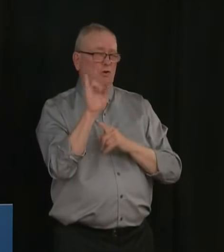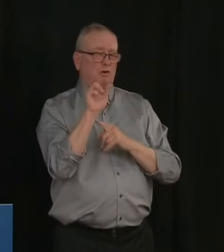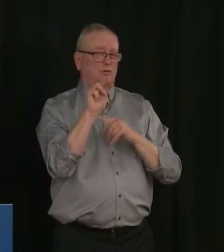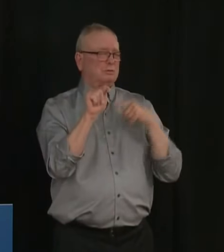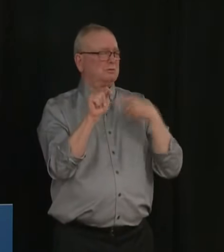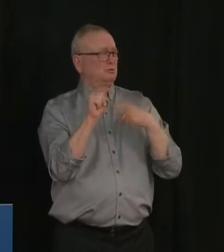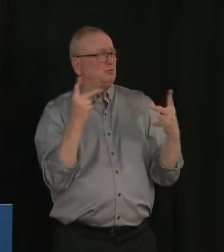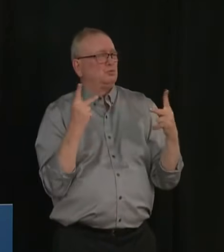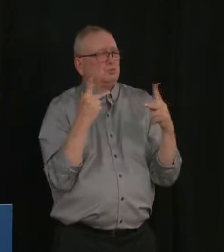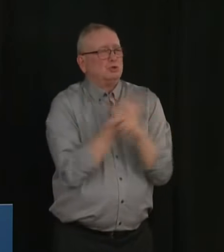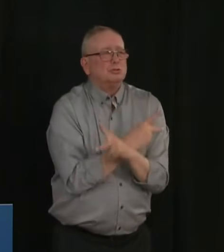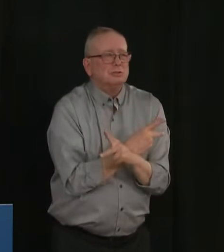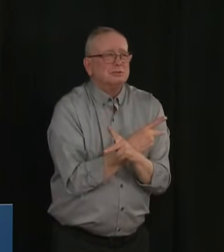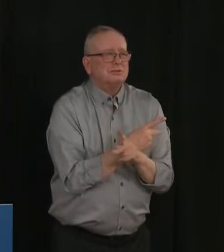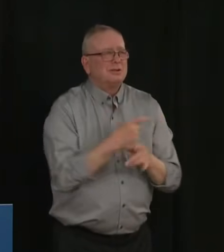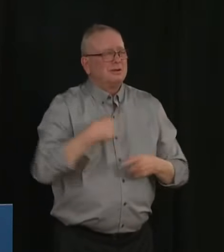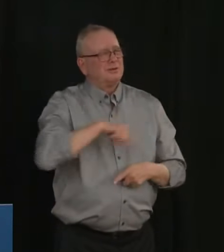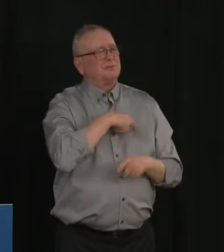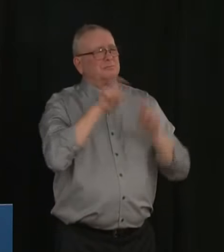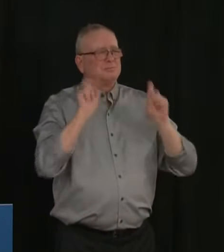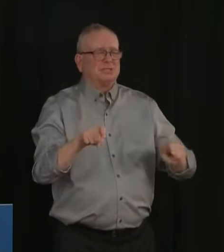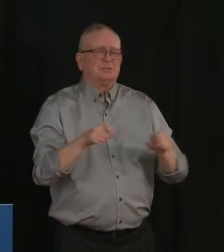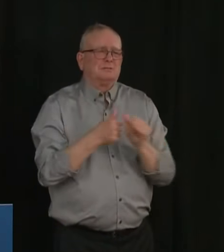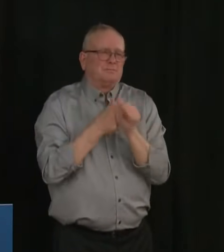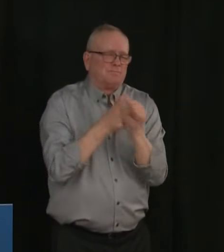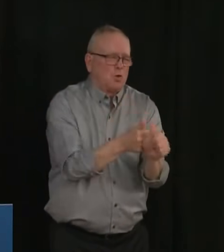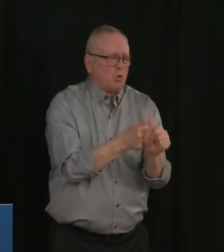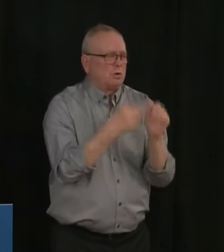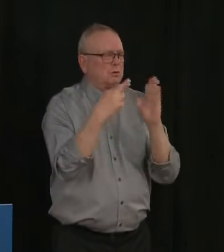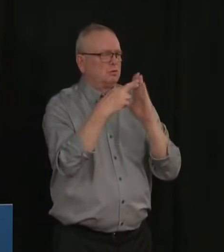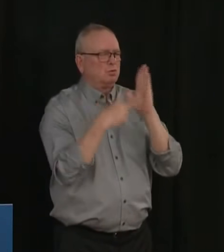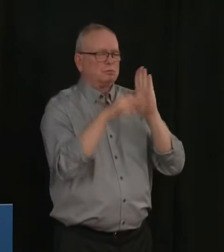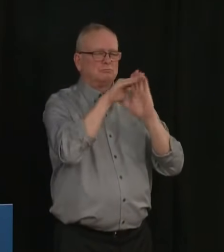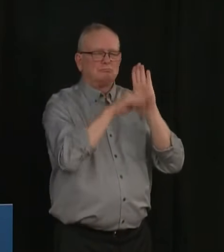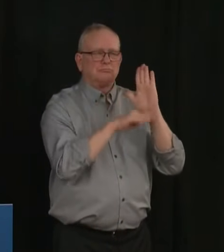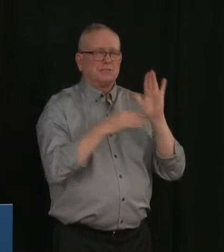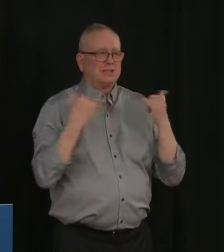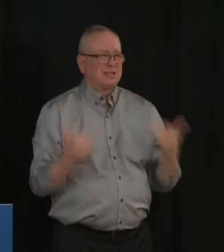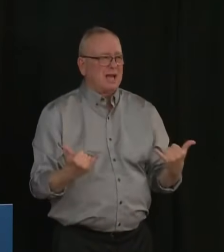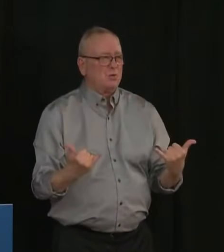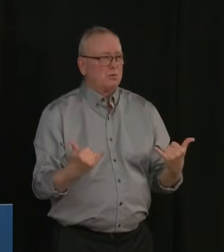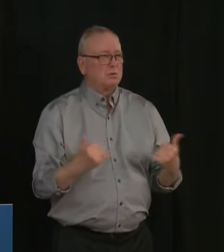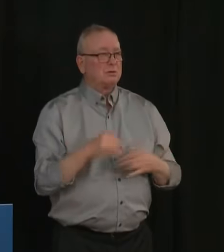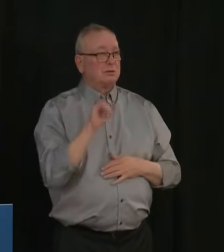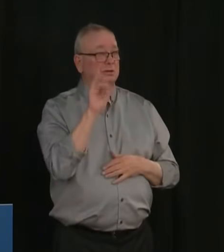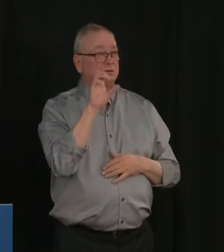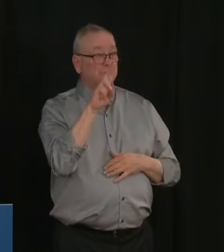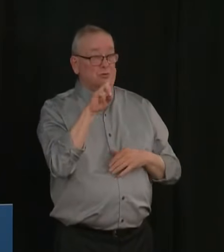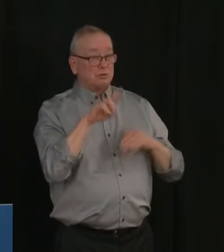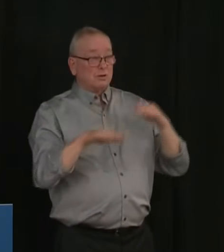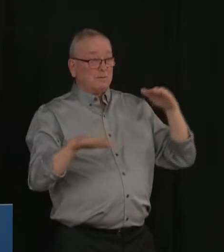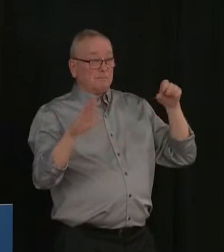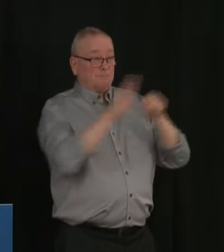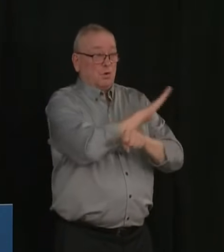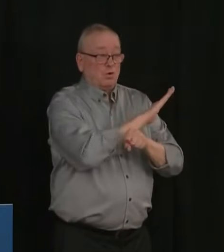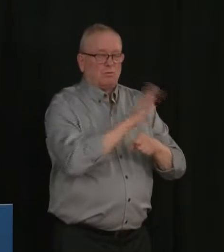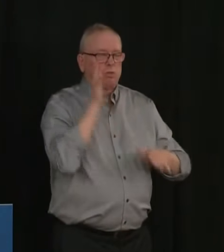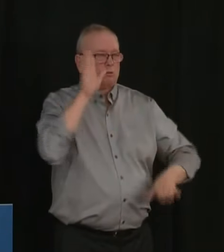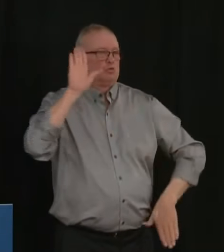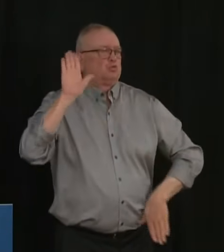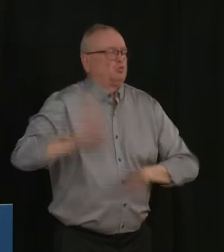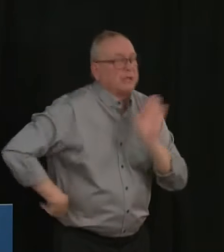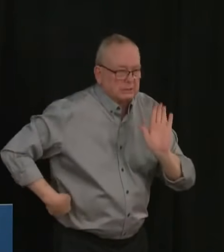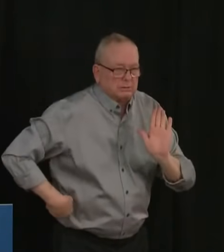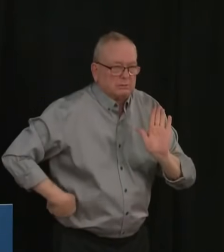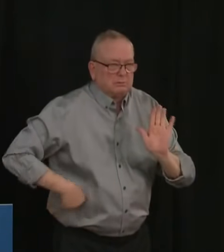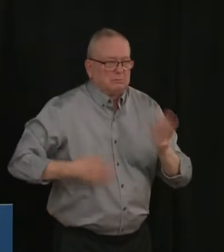that we have to act. If we wait to act until our ICUs are overflowing, it will be far too late. Kevin, is